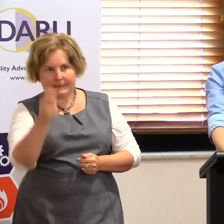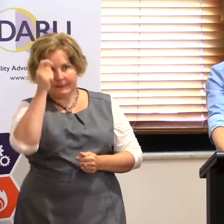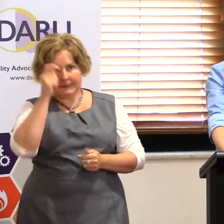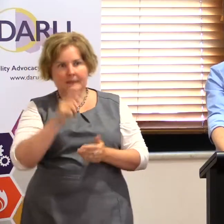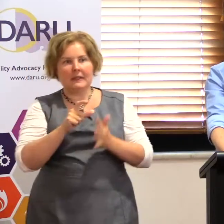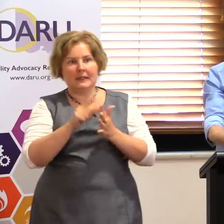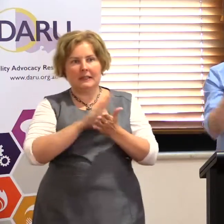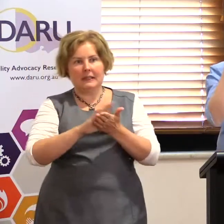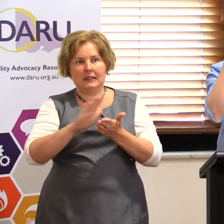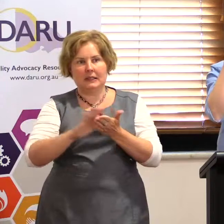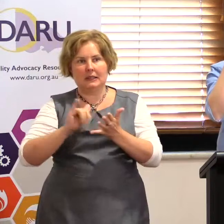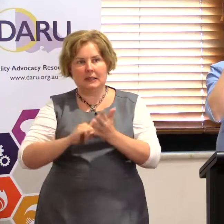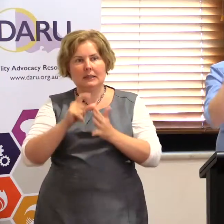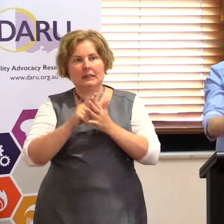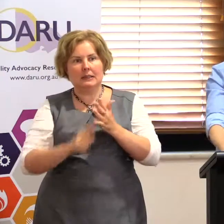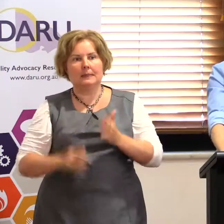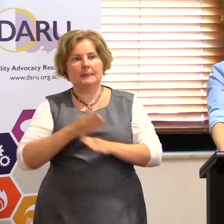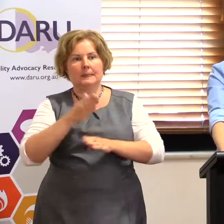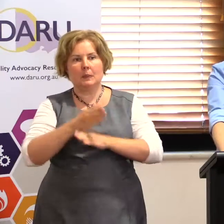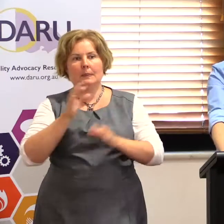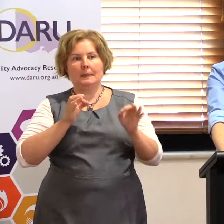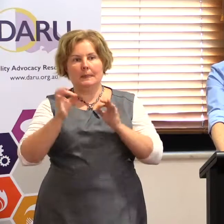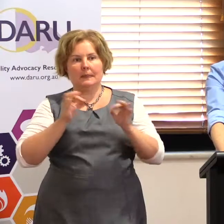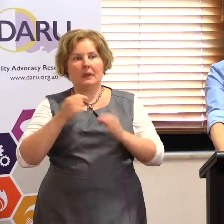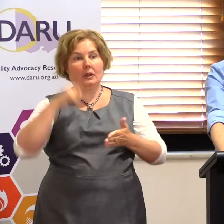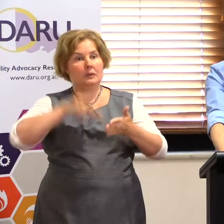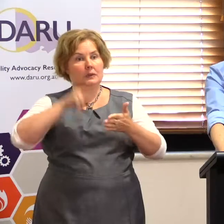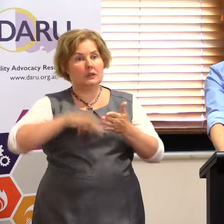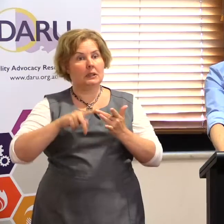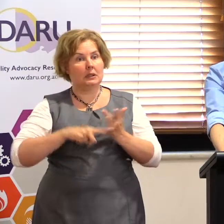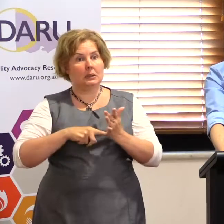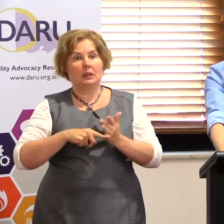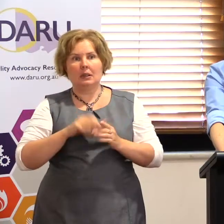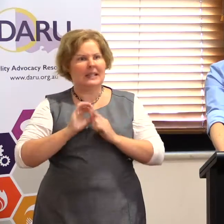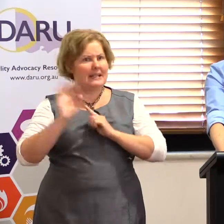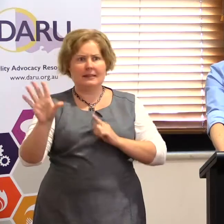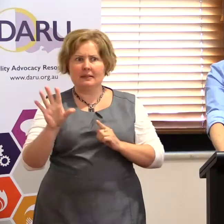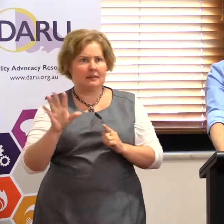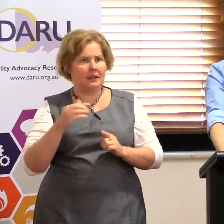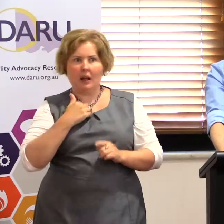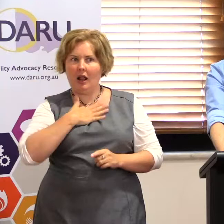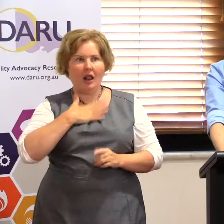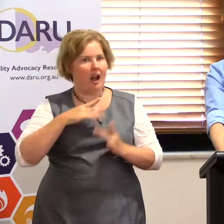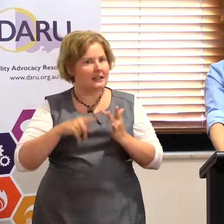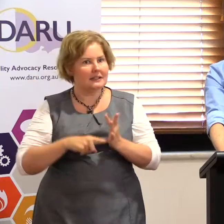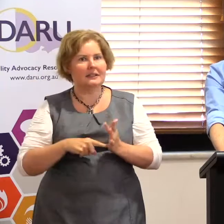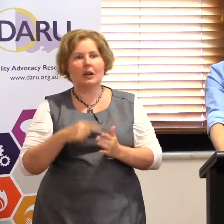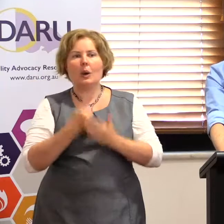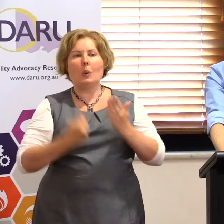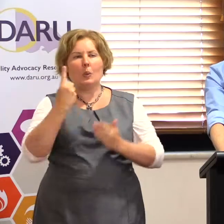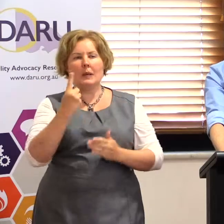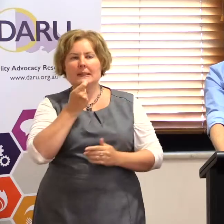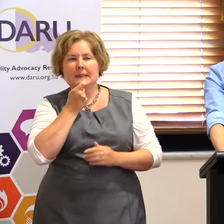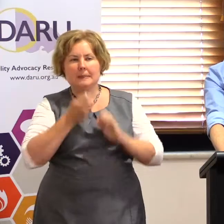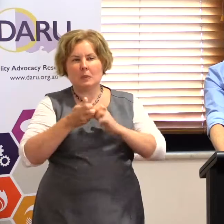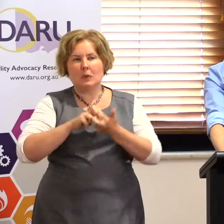I would like to acknowledge DHHS and for the Disability Employment Plan. I've read it, it's fantastic and I really